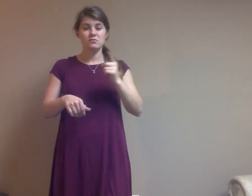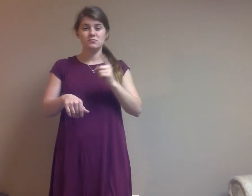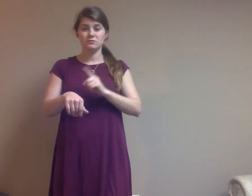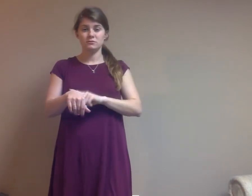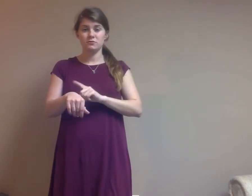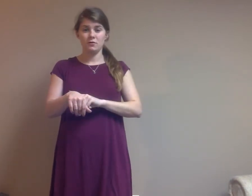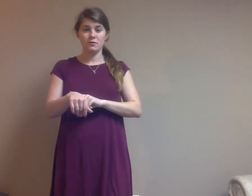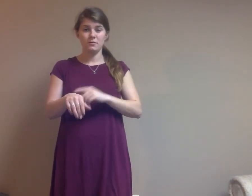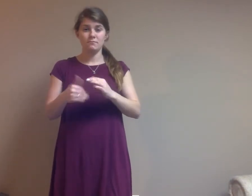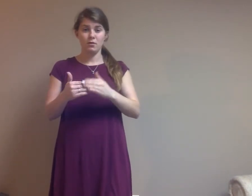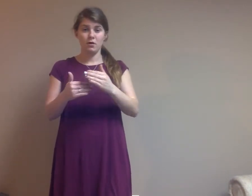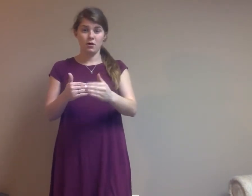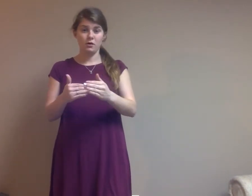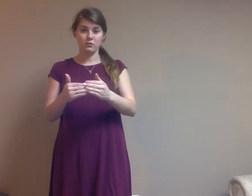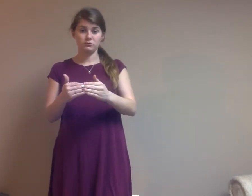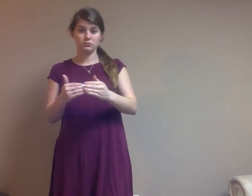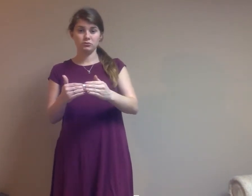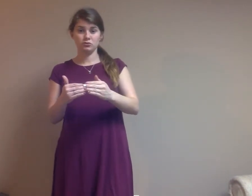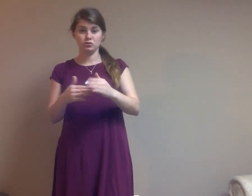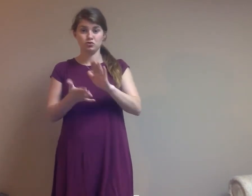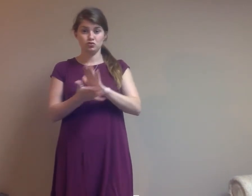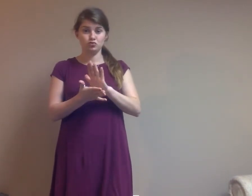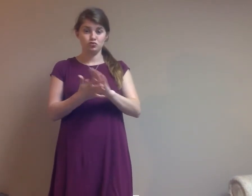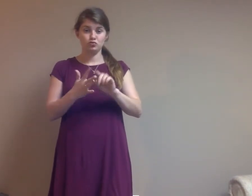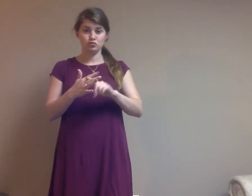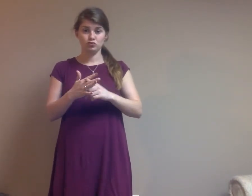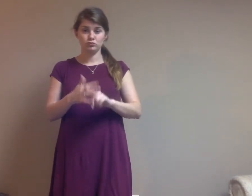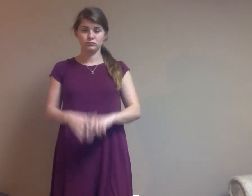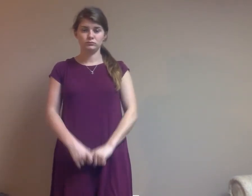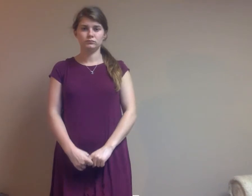Okay. Right, night-night, darling. God bless, darling.